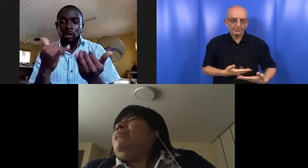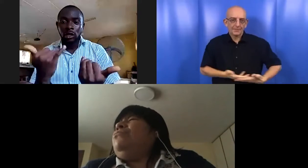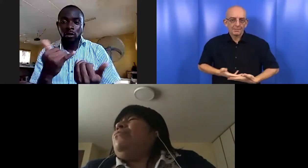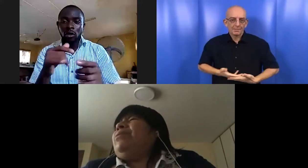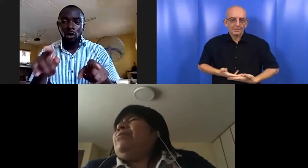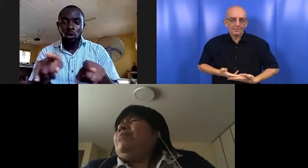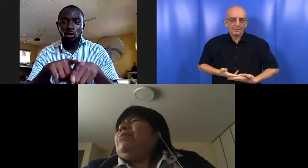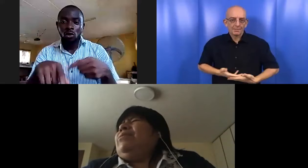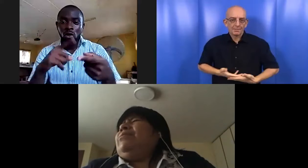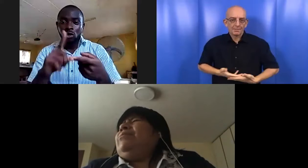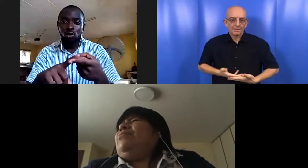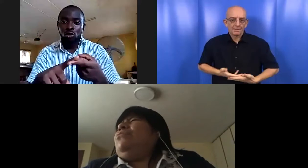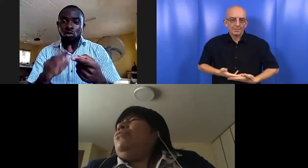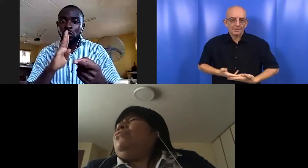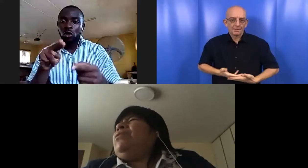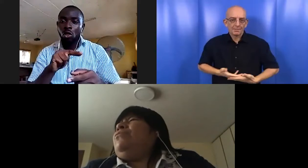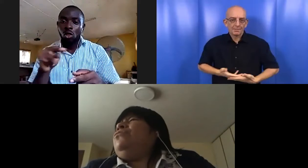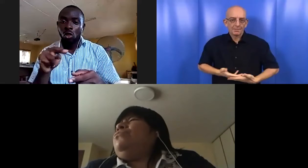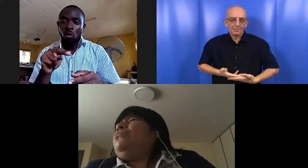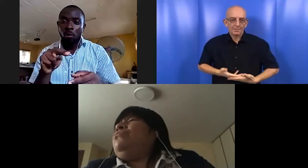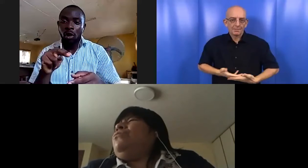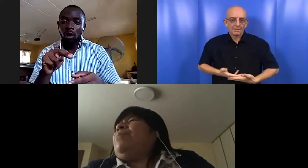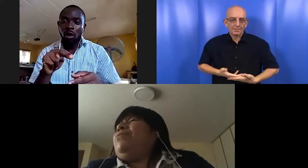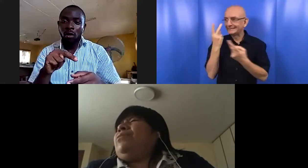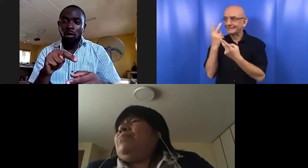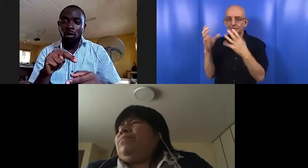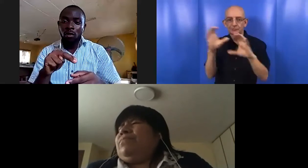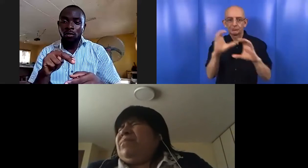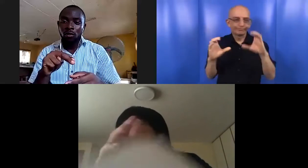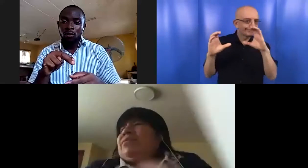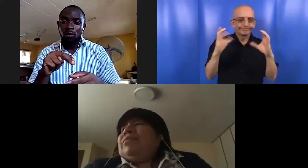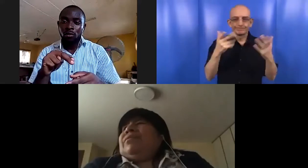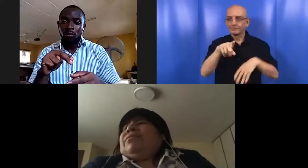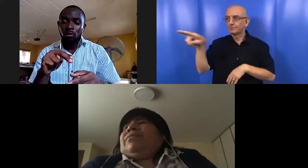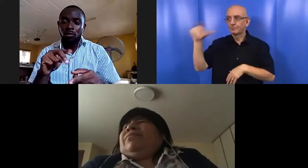to the new normal, they don't know also what's going to happen with them.